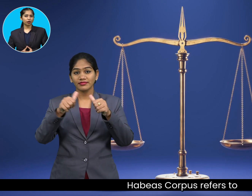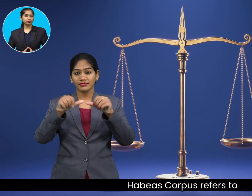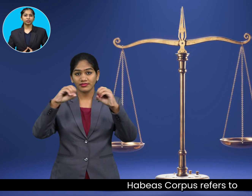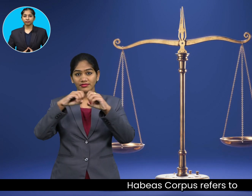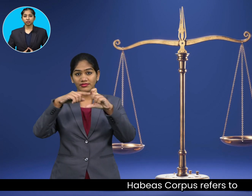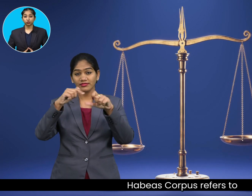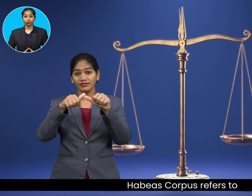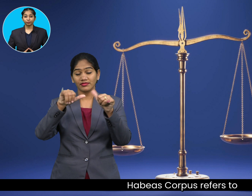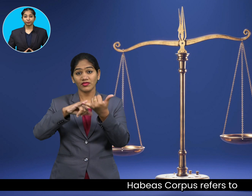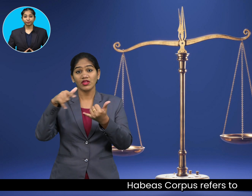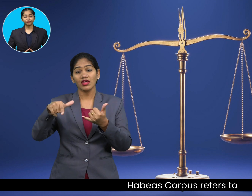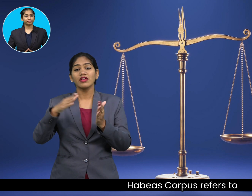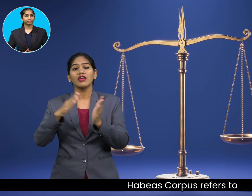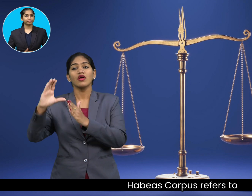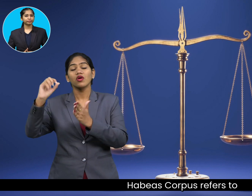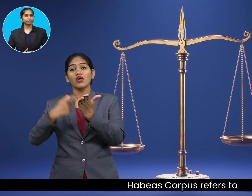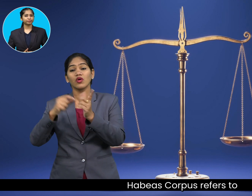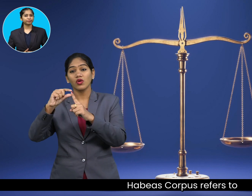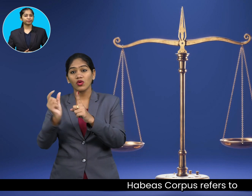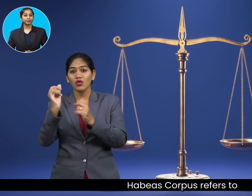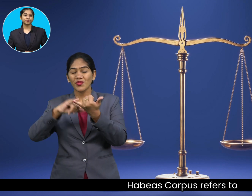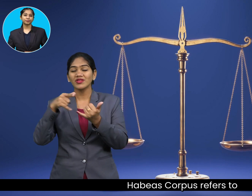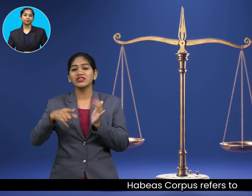Habeas corpus refers to